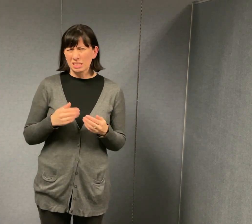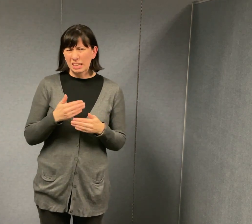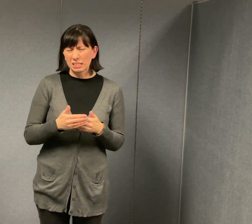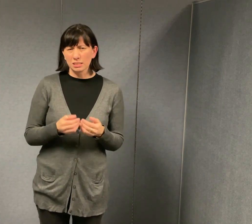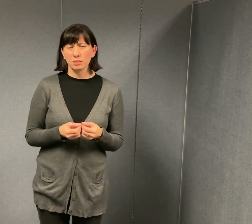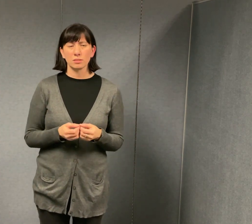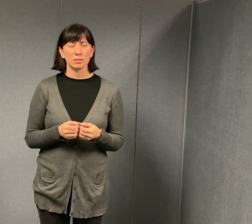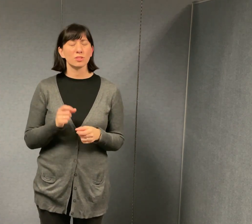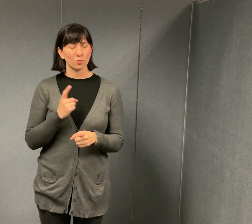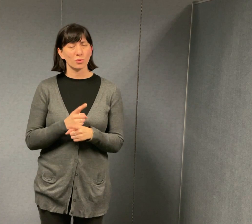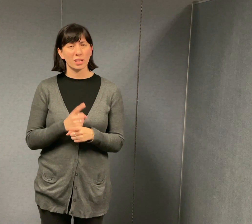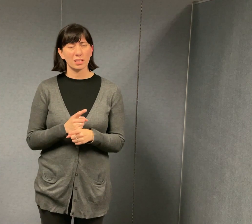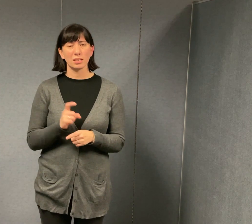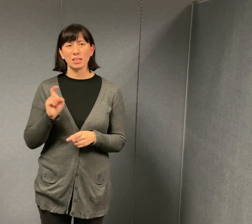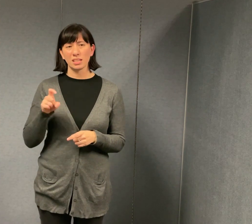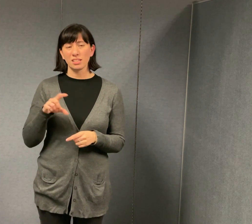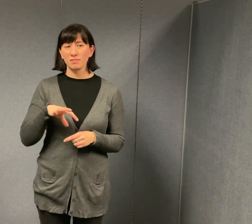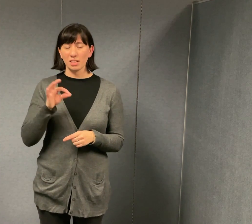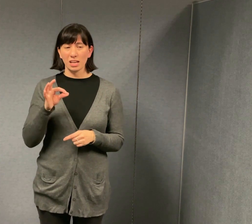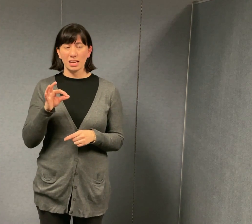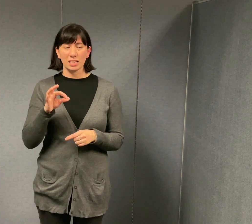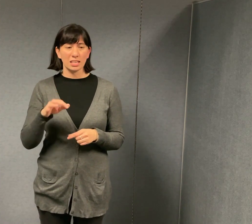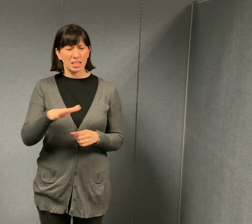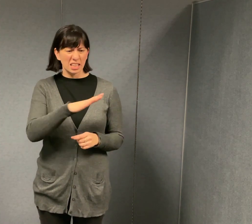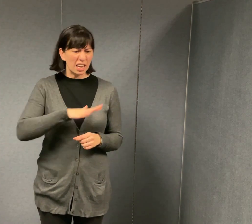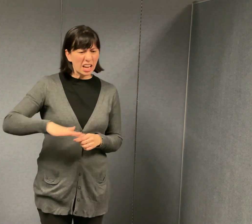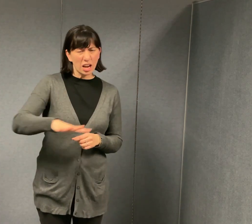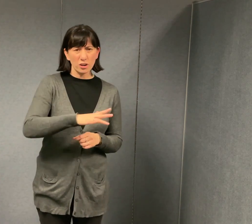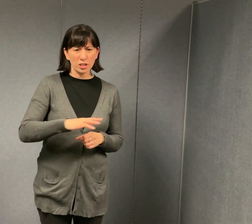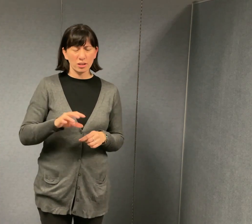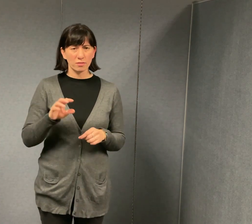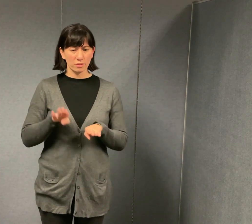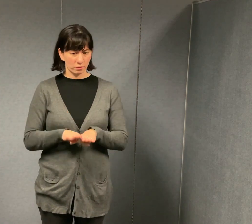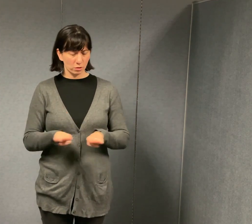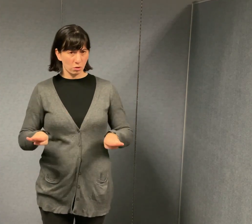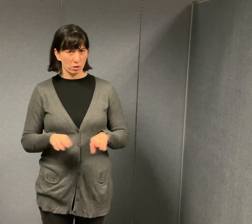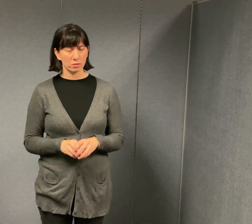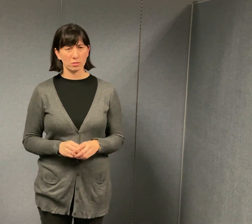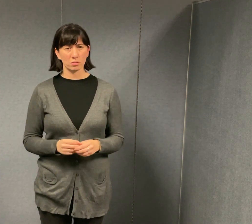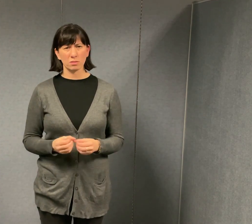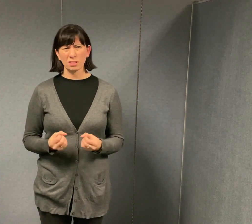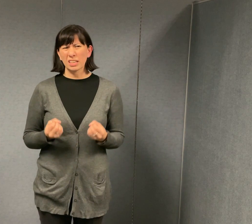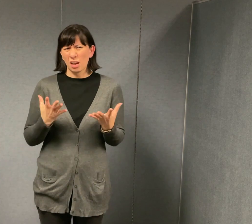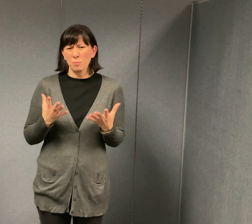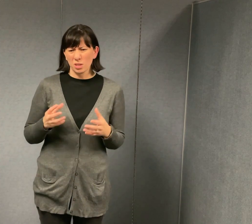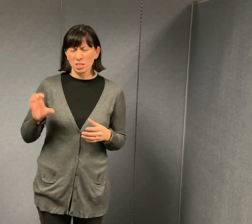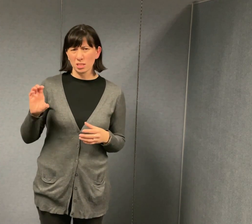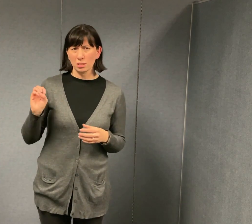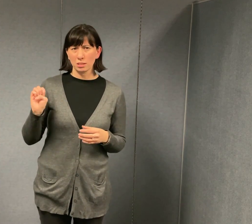figure out the area of the floor so we know exactly how much cement to buy. Who can tell